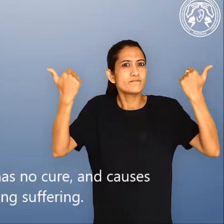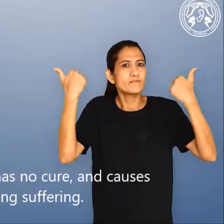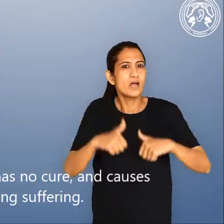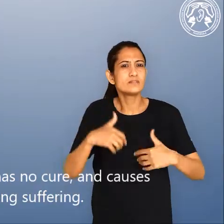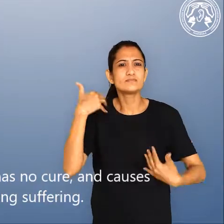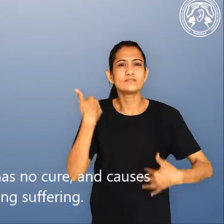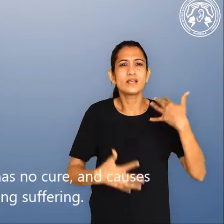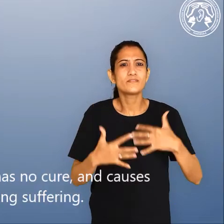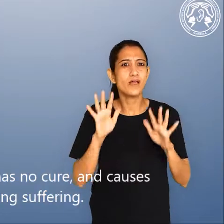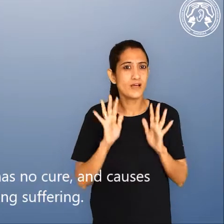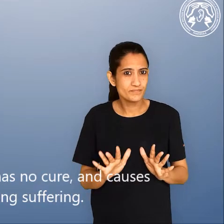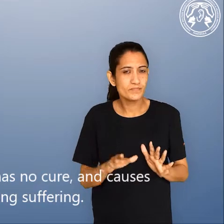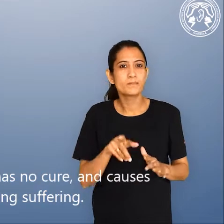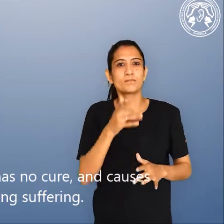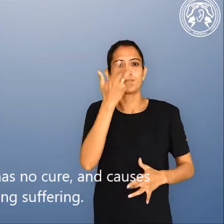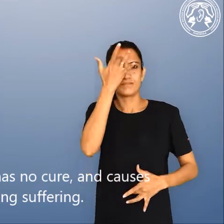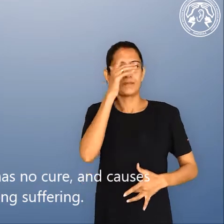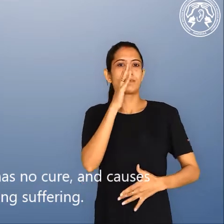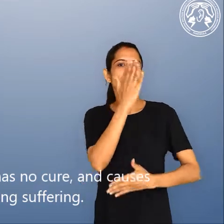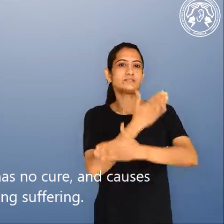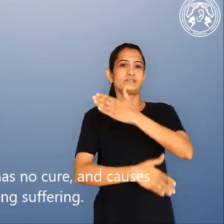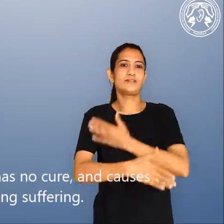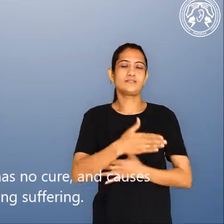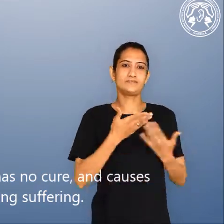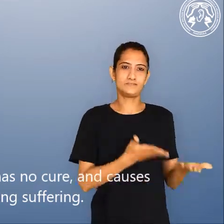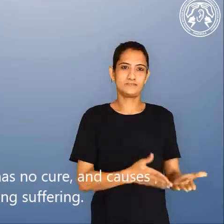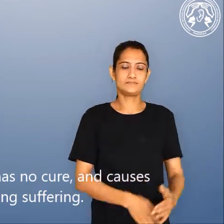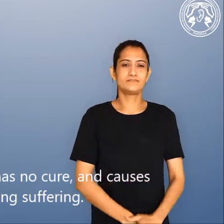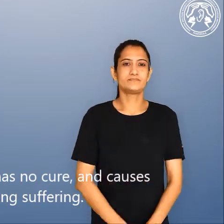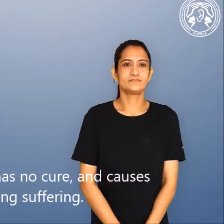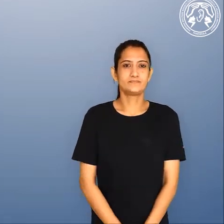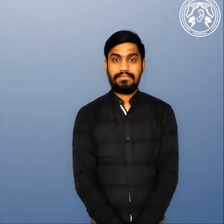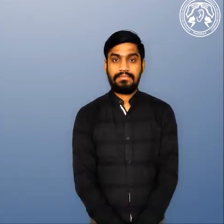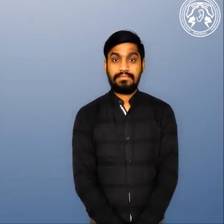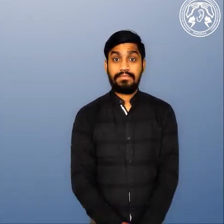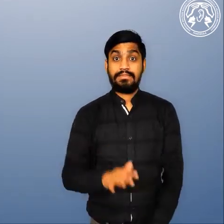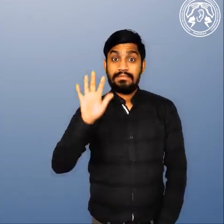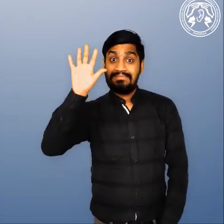The condition has no cure and causes lifelong suffering.